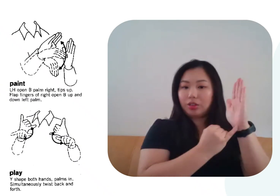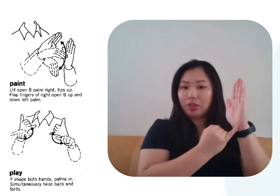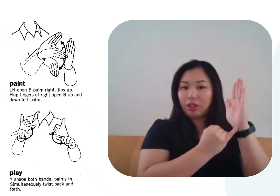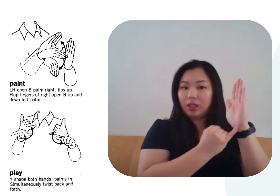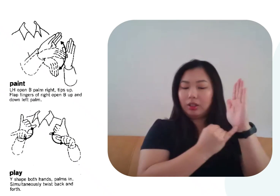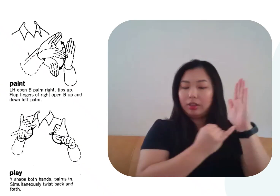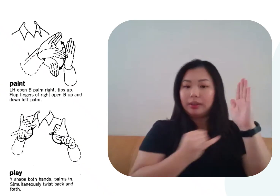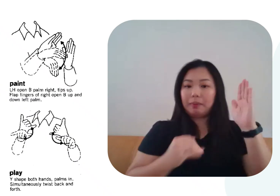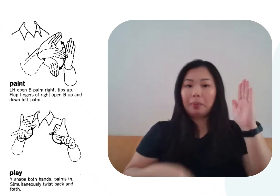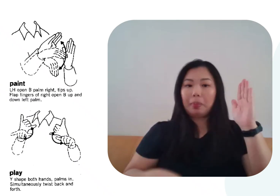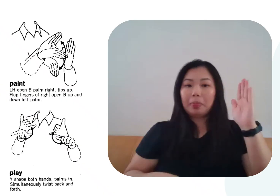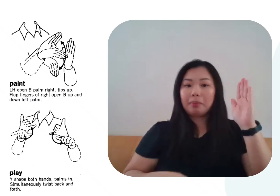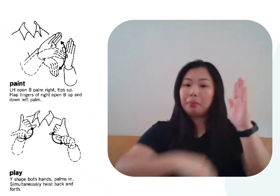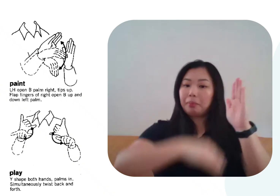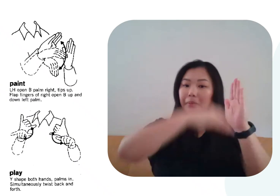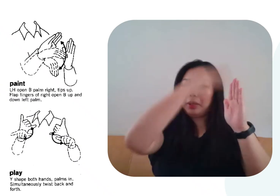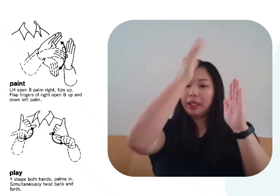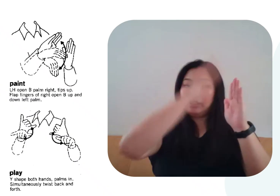draw,